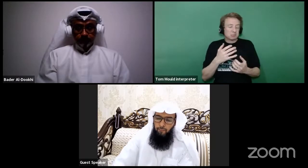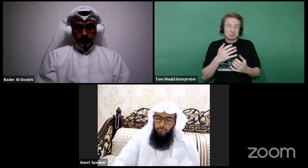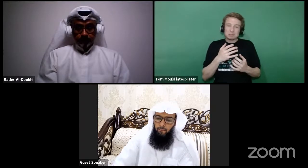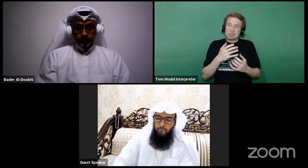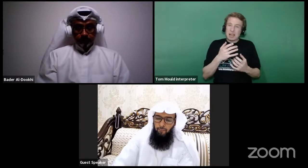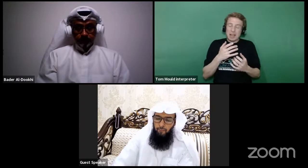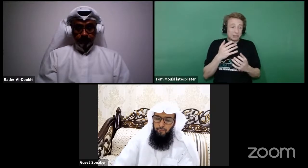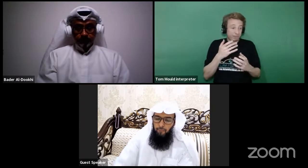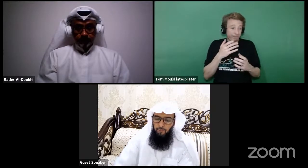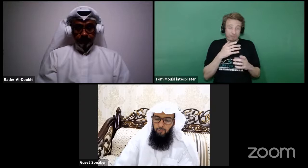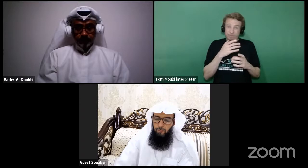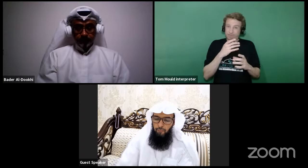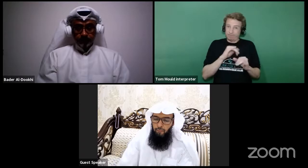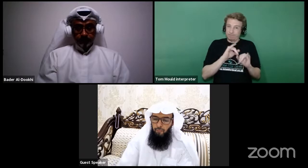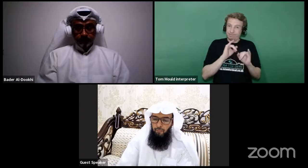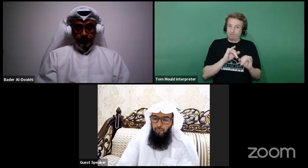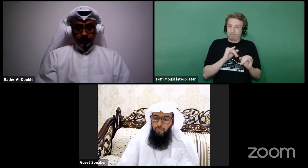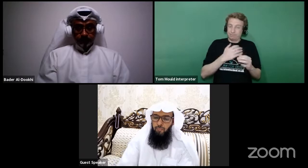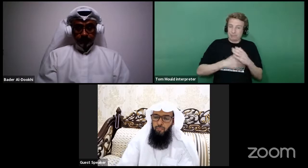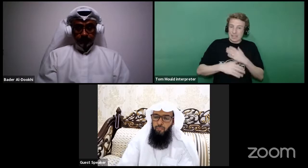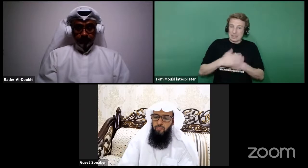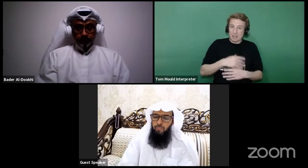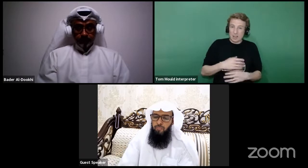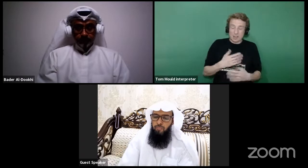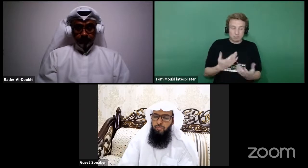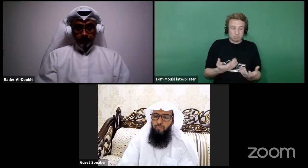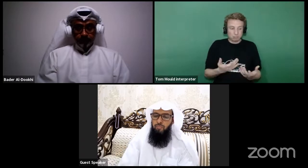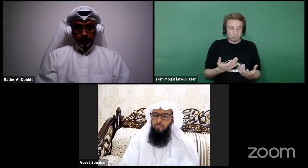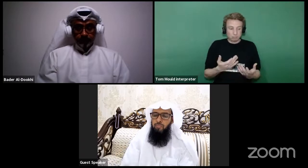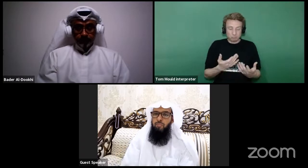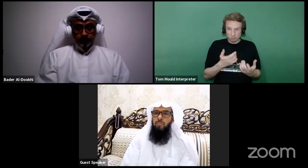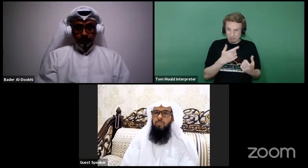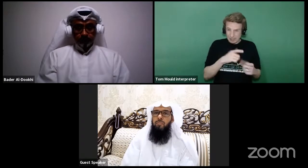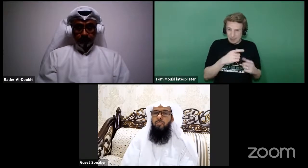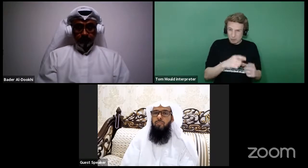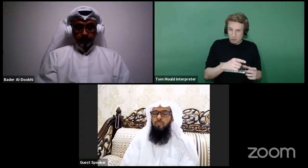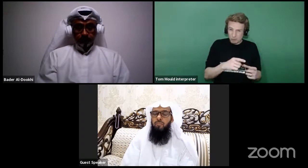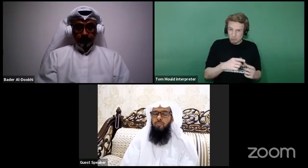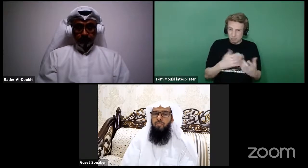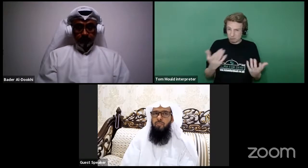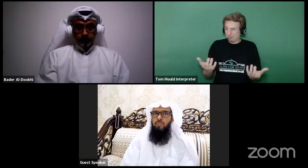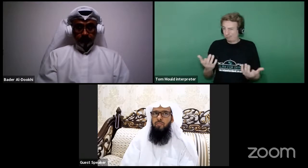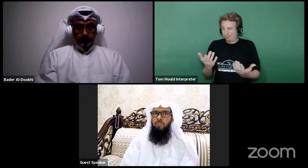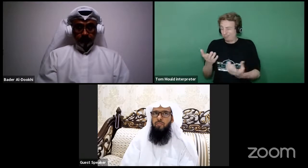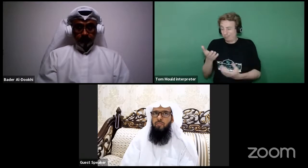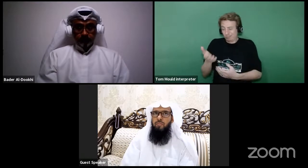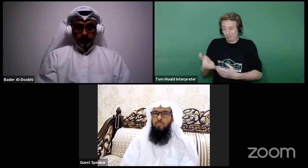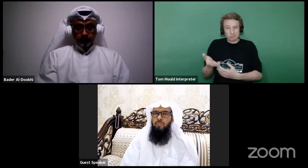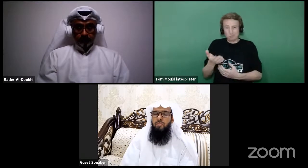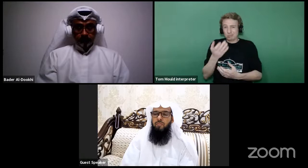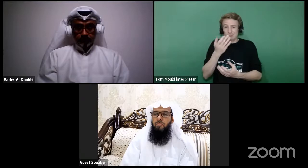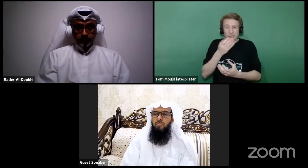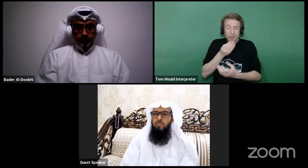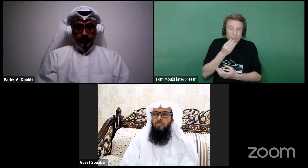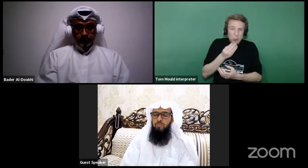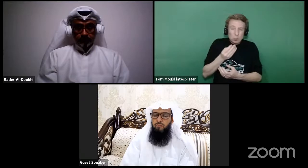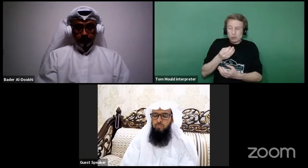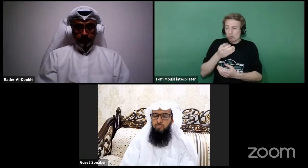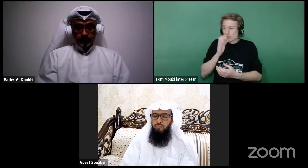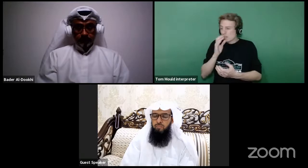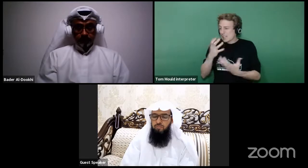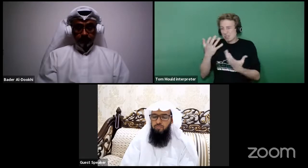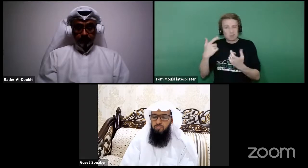then indeed Allah has no need or no inclination for that individual to leave off their food and